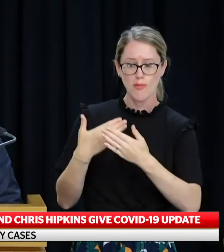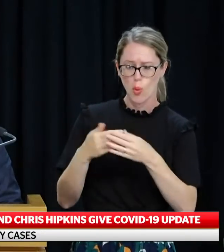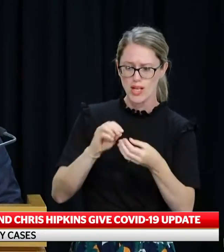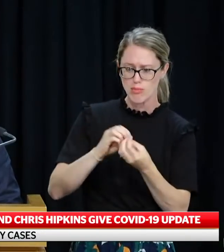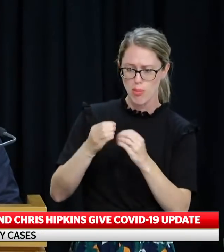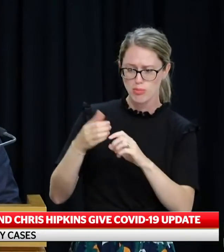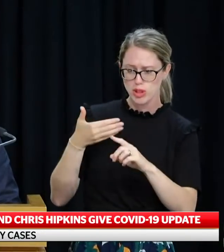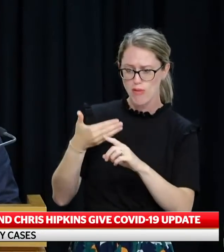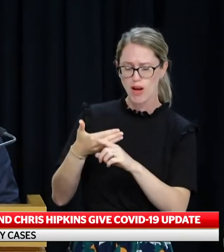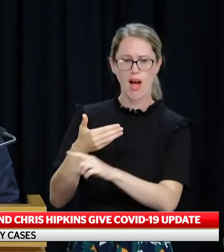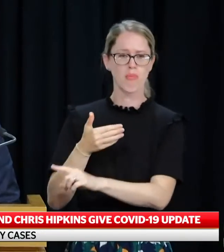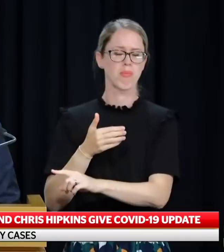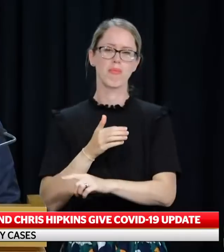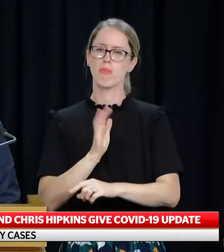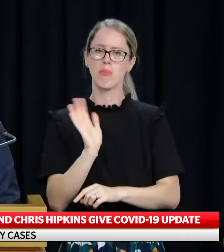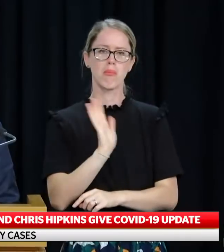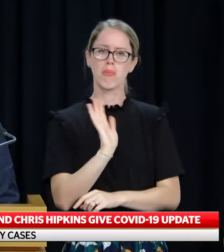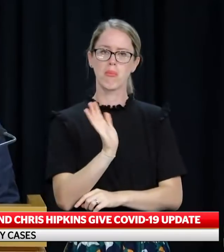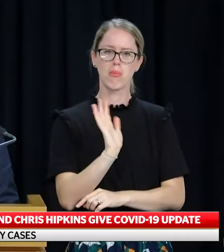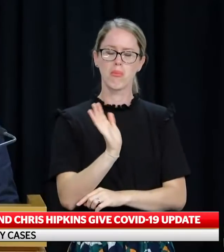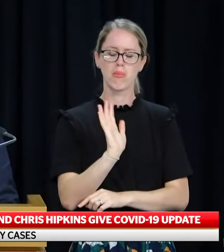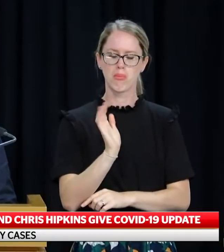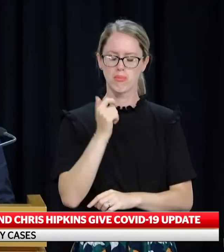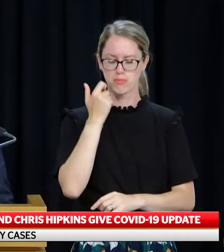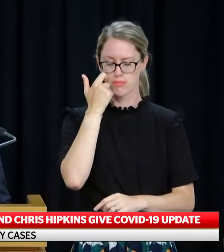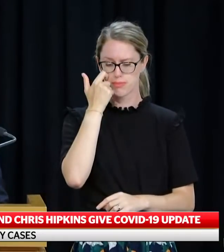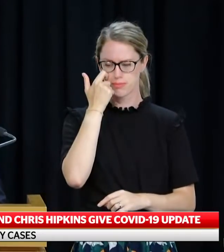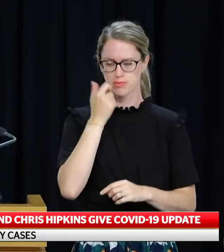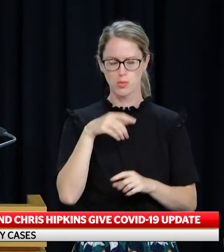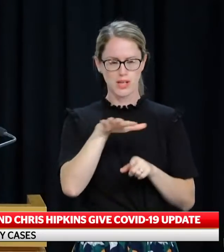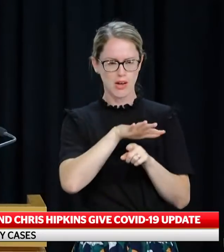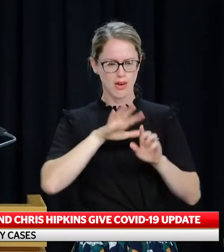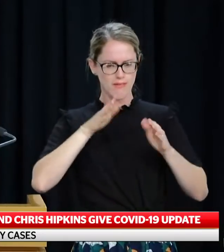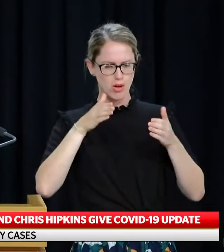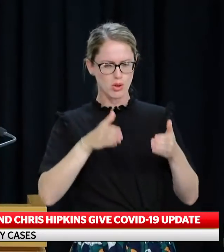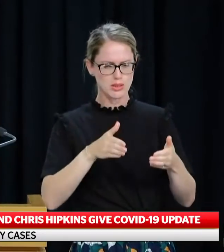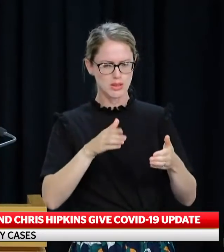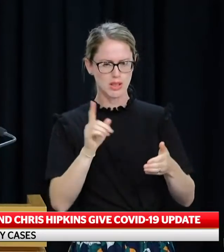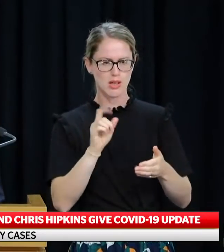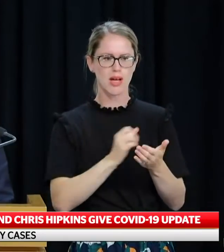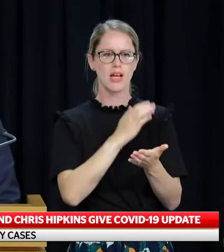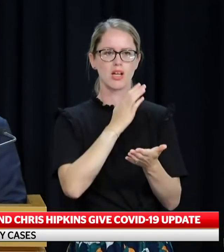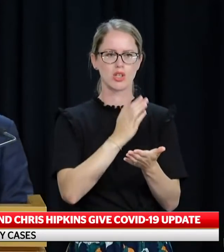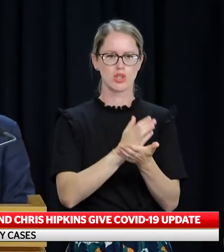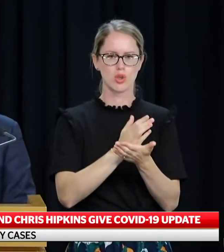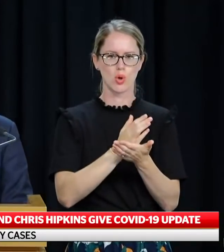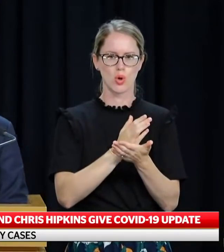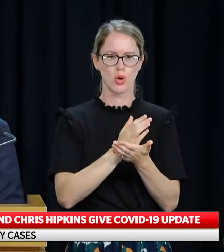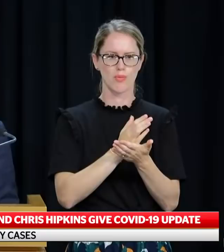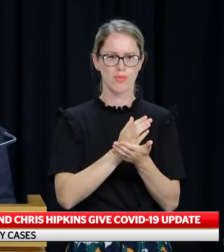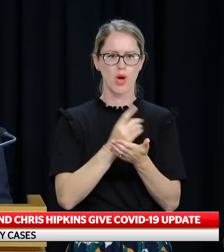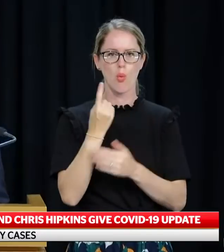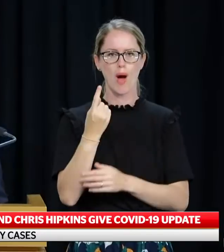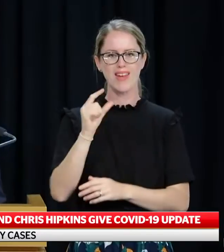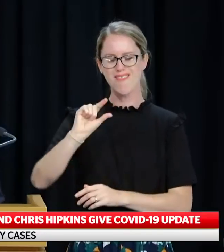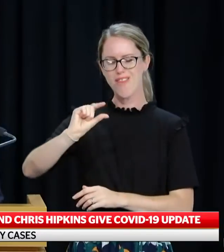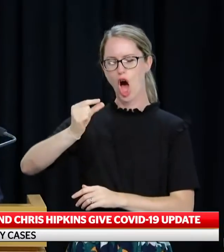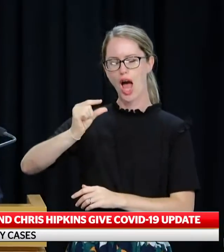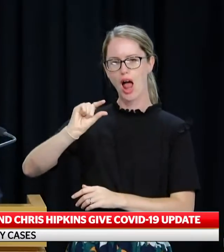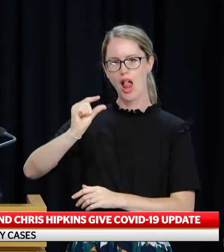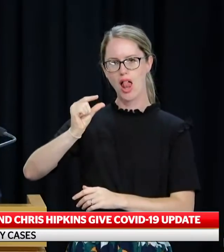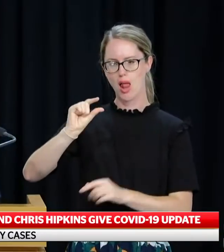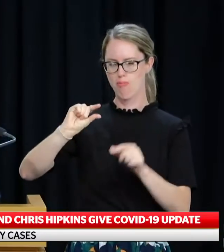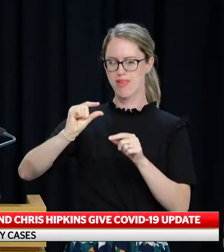country yet? Not that it's been reported to me. One of the areas of focus for us has been making sure we can get the full 6 doses out of each